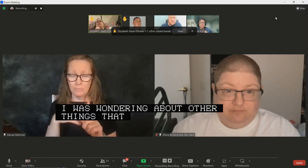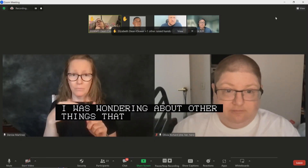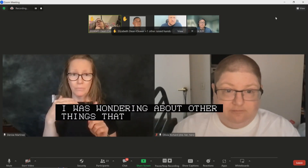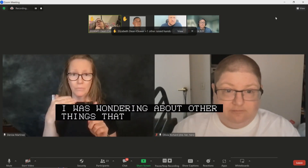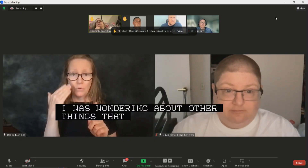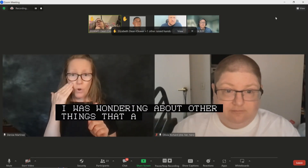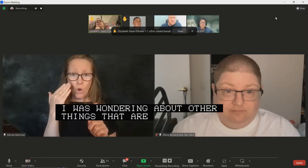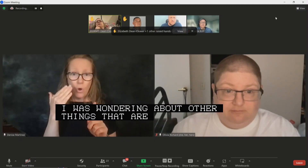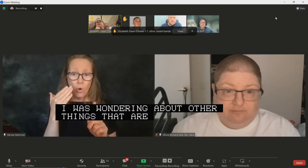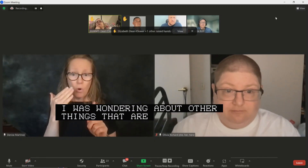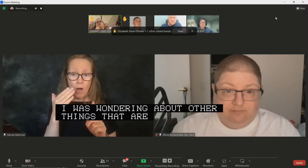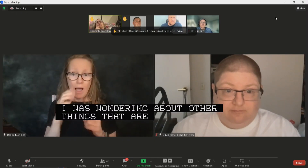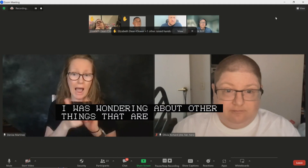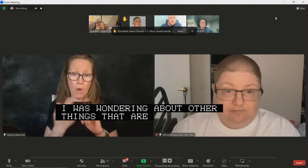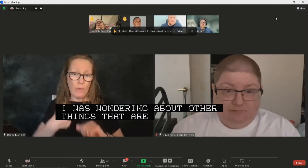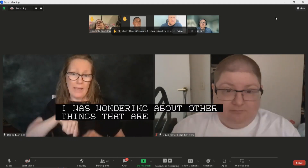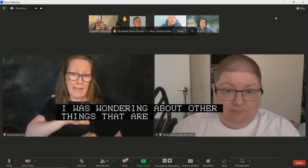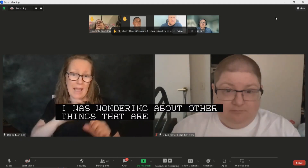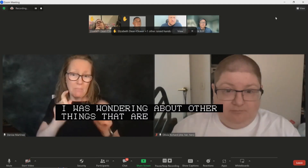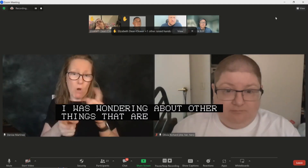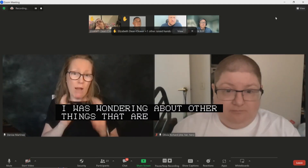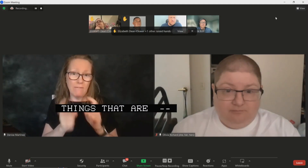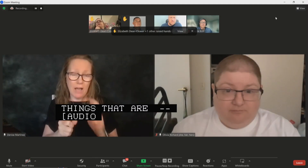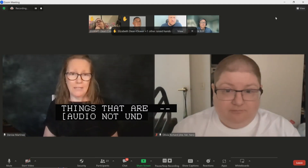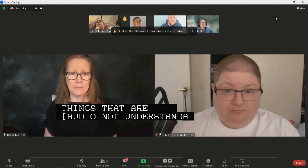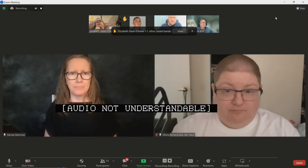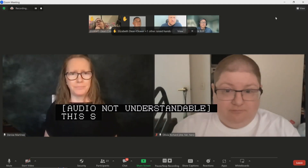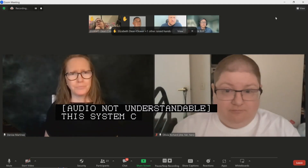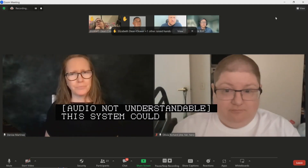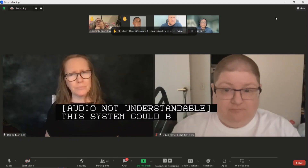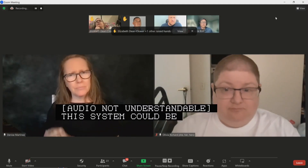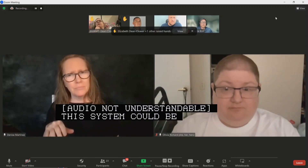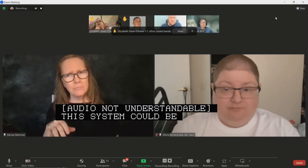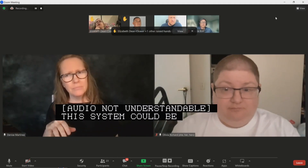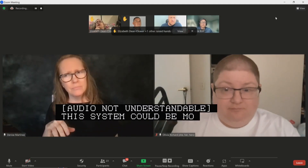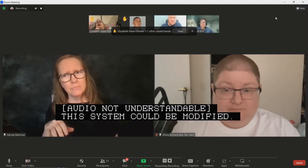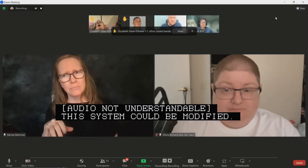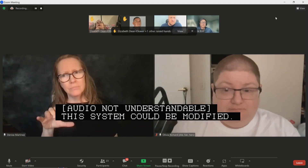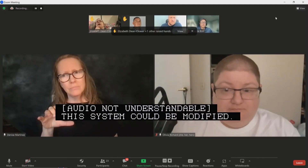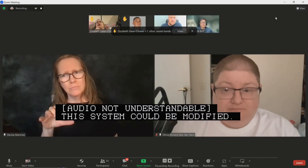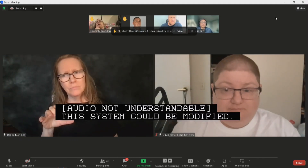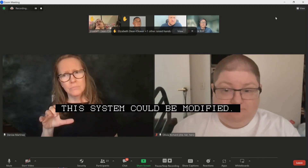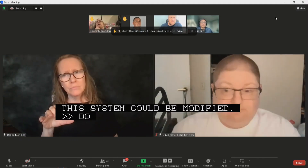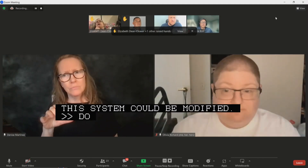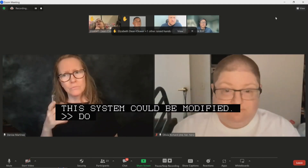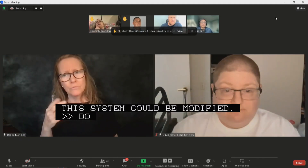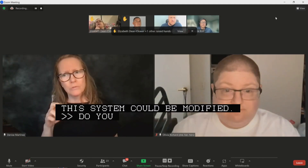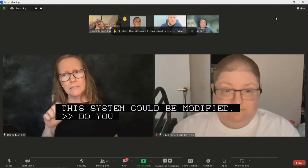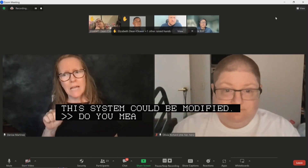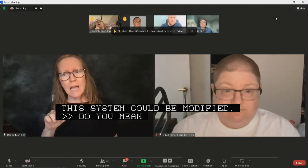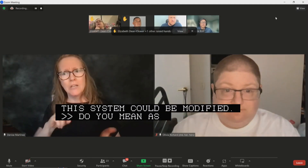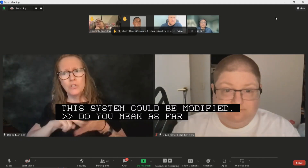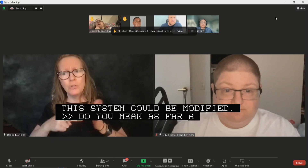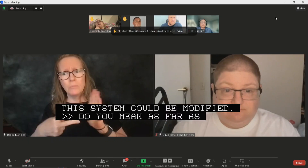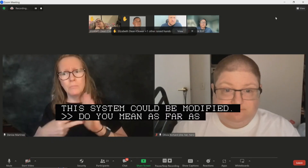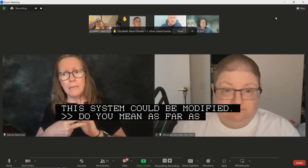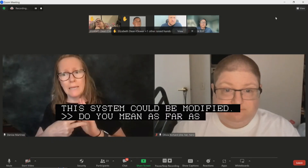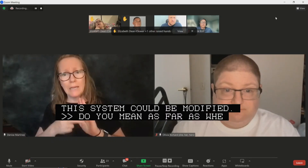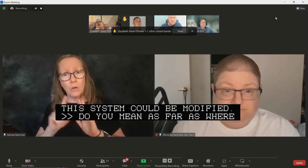modified? Do you mean as far as like where people leave the bikes? Yeah, but in leaving the